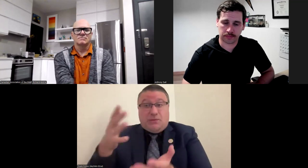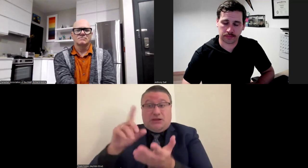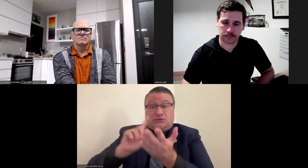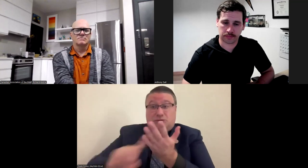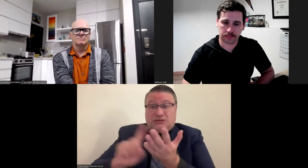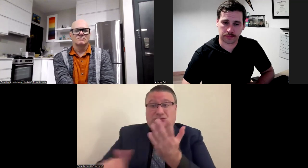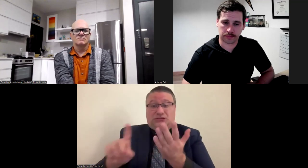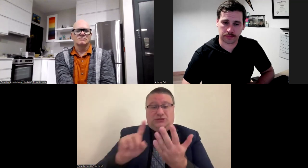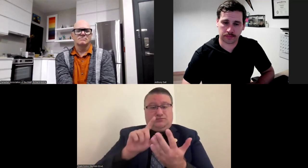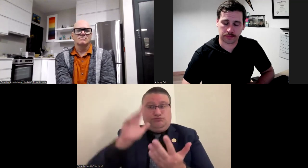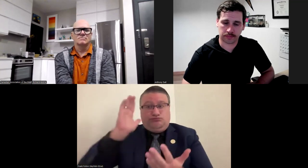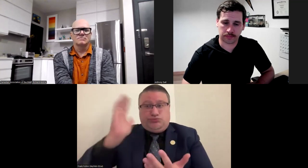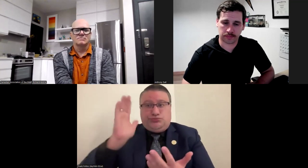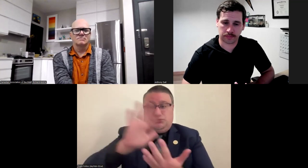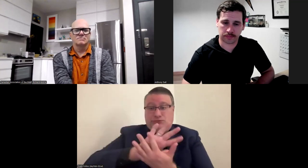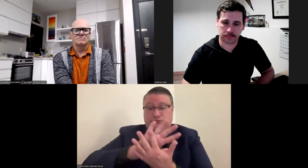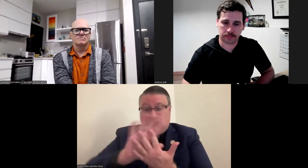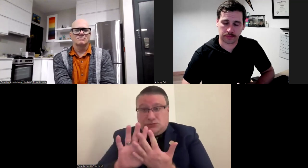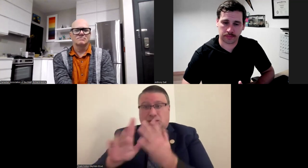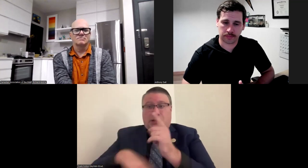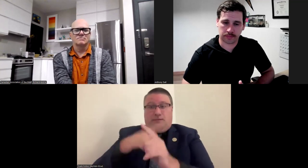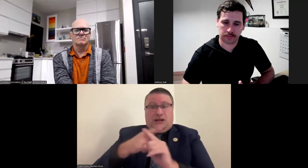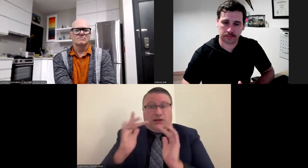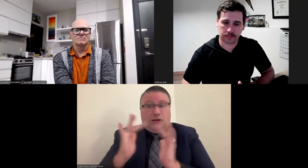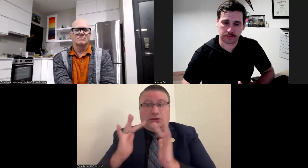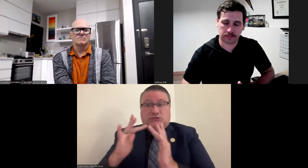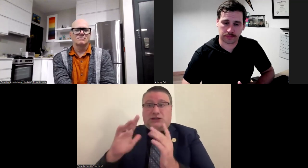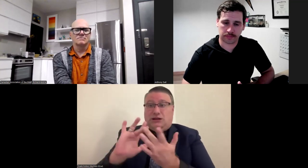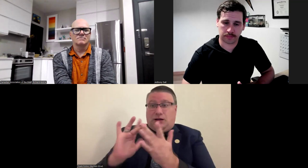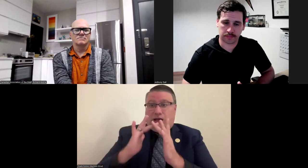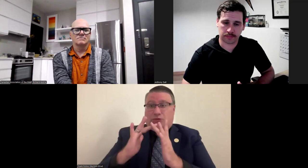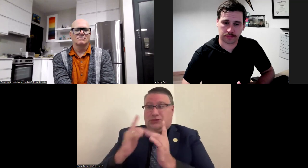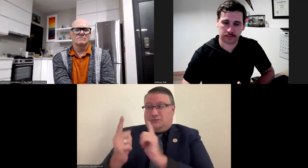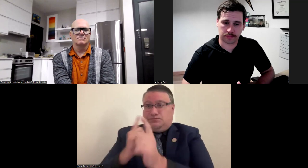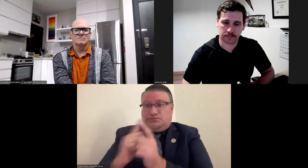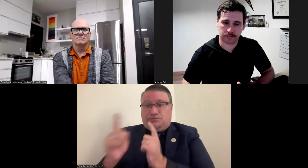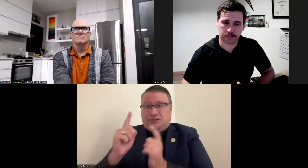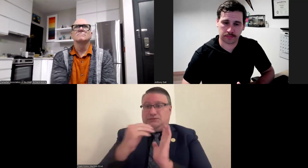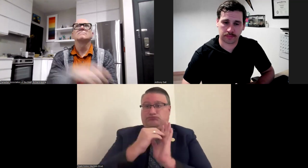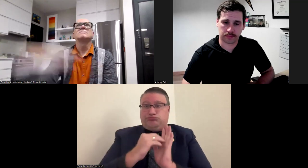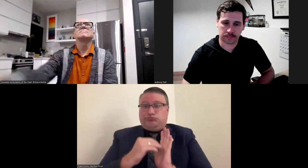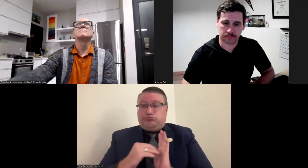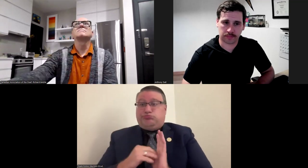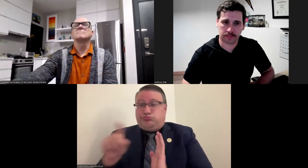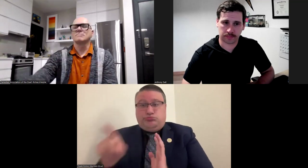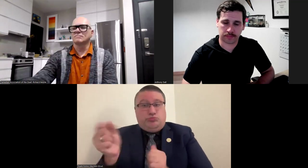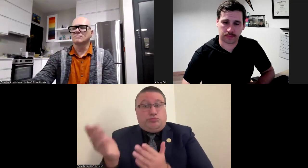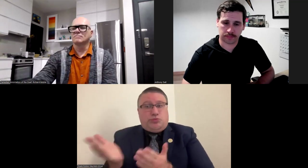and collect resources and information. You can bring that information back along with, contact information so you can reach out